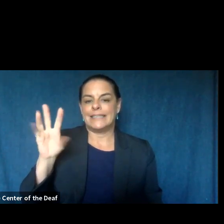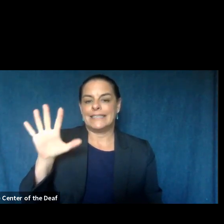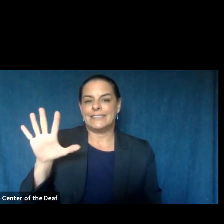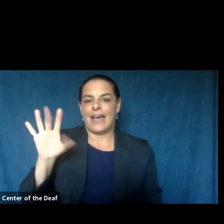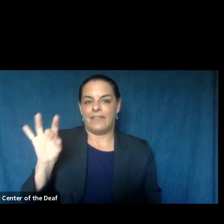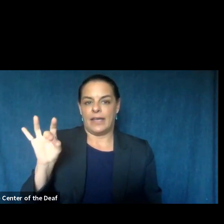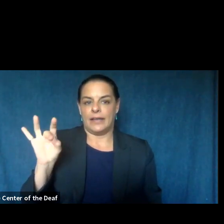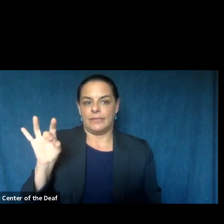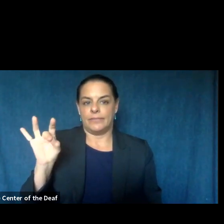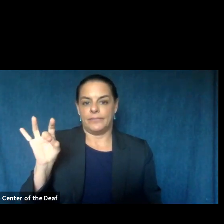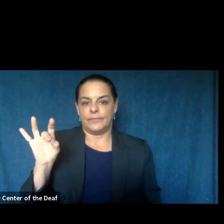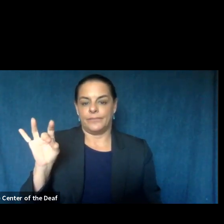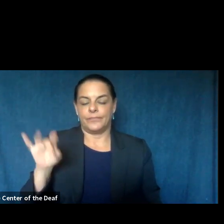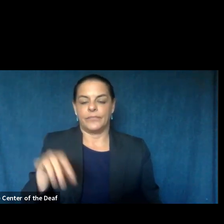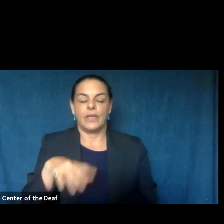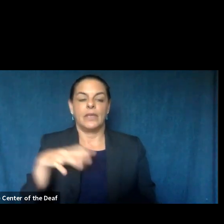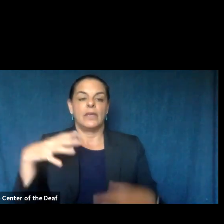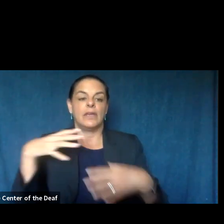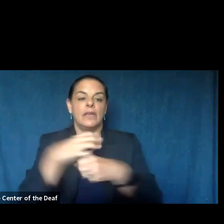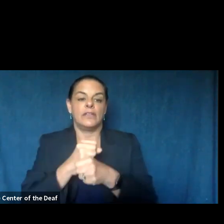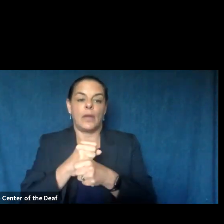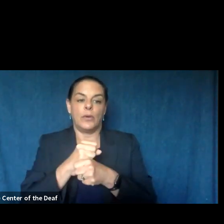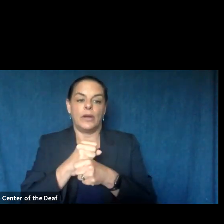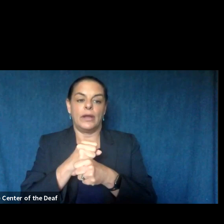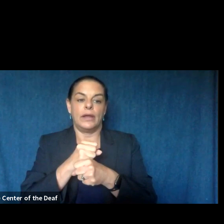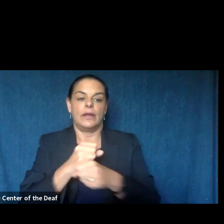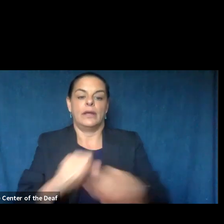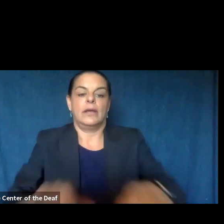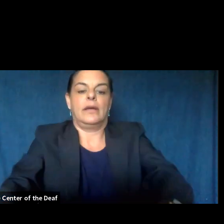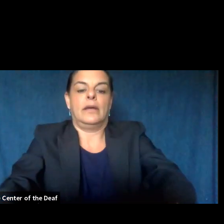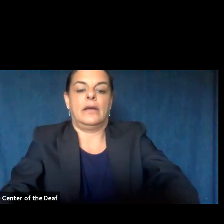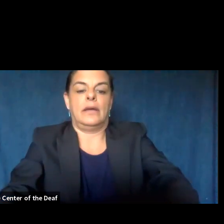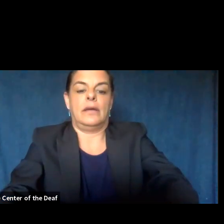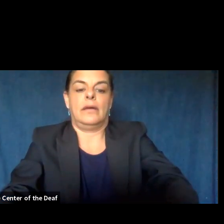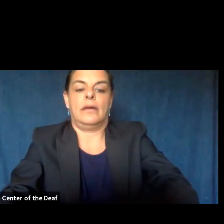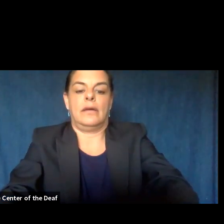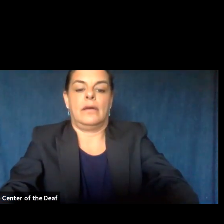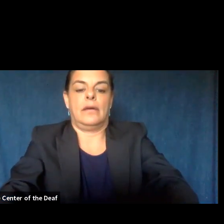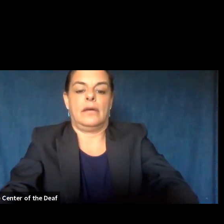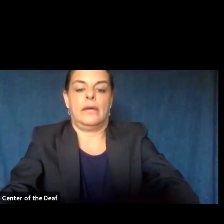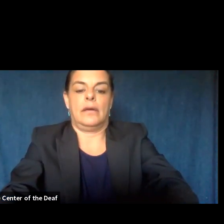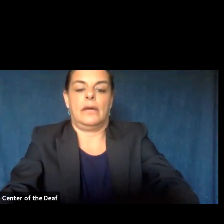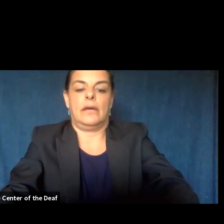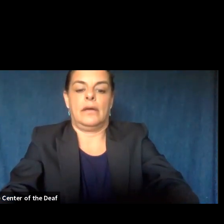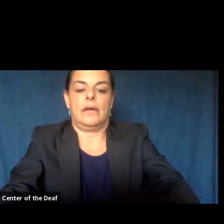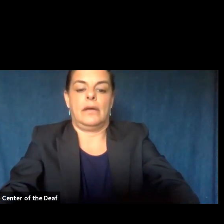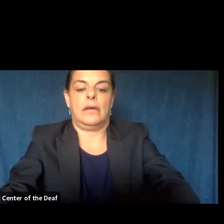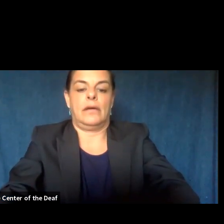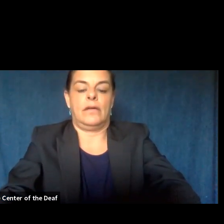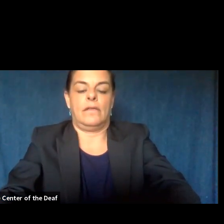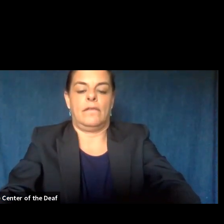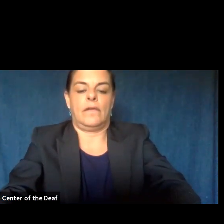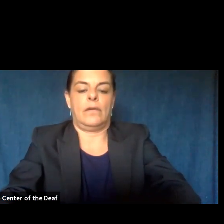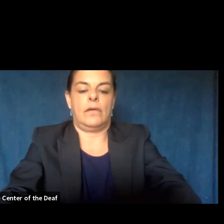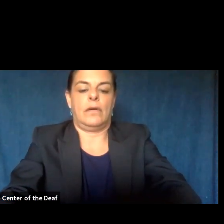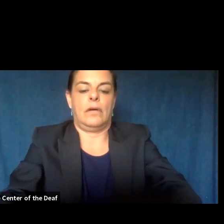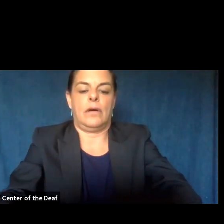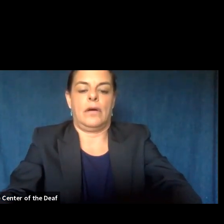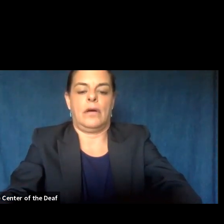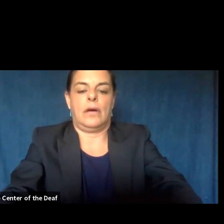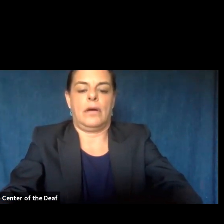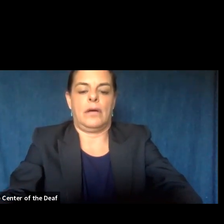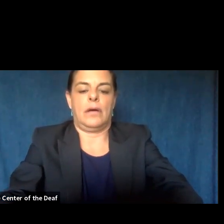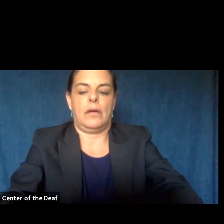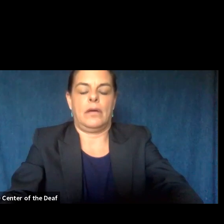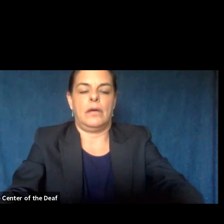524-3074. So in summary, we've seen a positive improvement over the last 10 days in all of our trends,